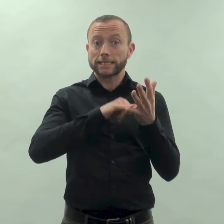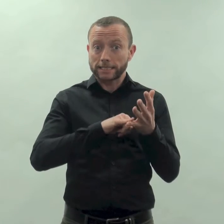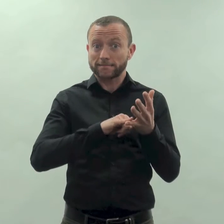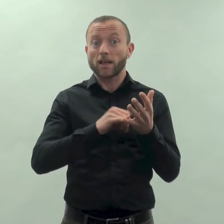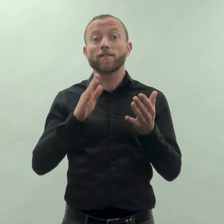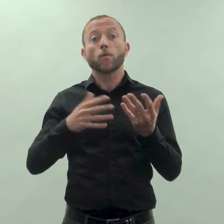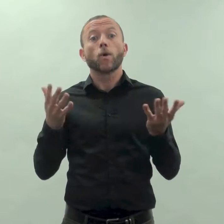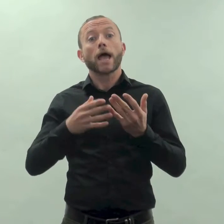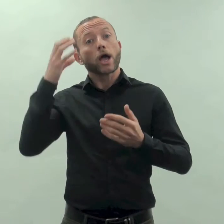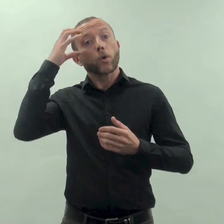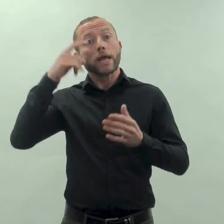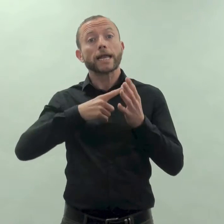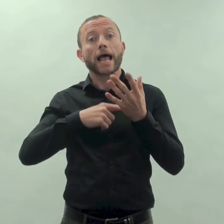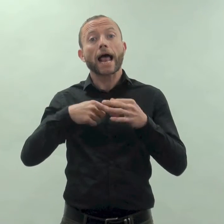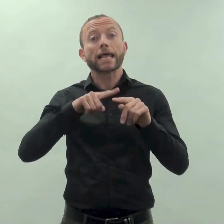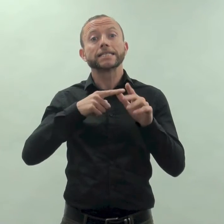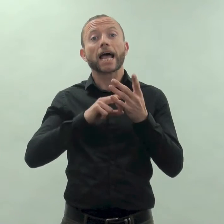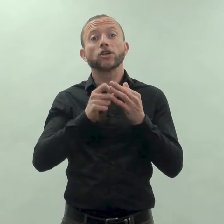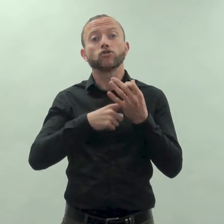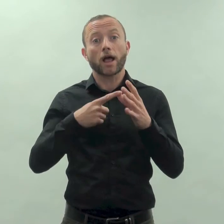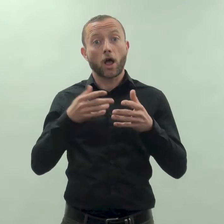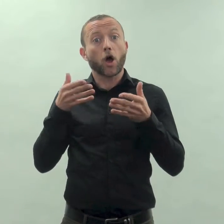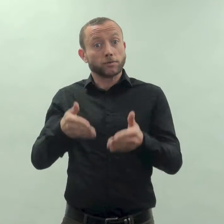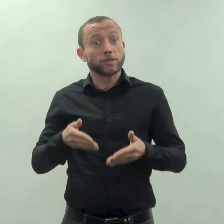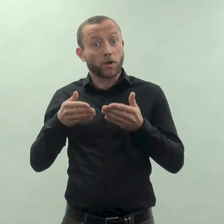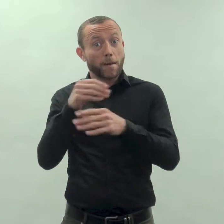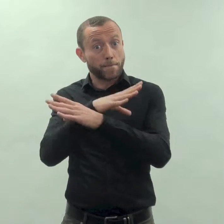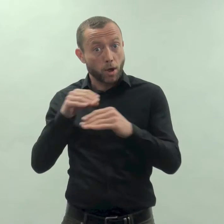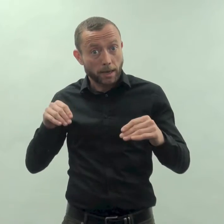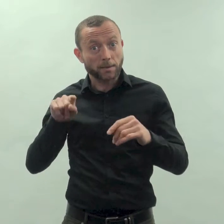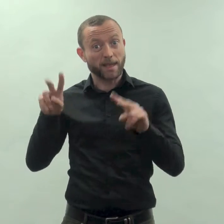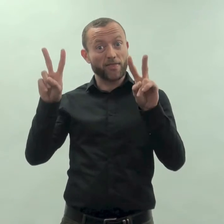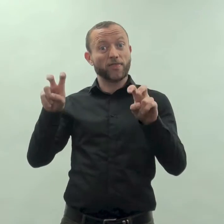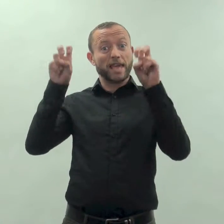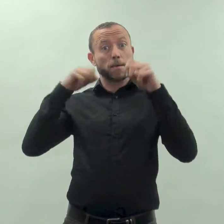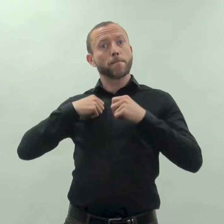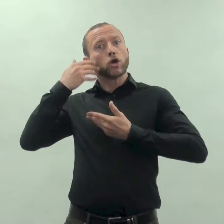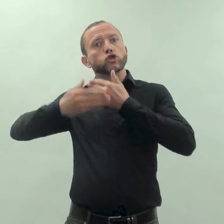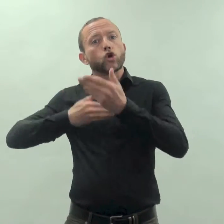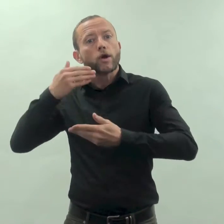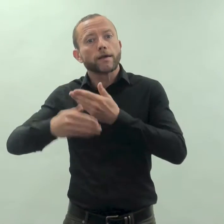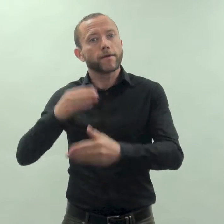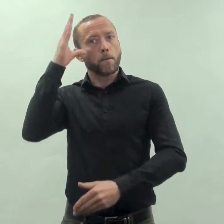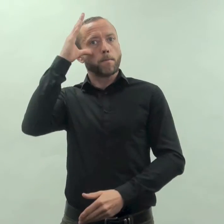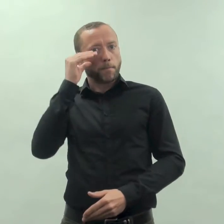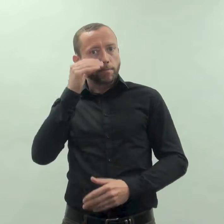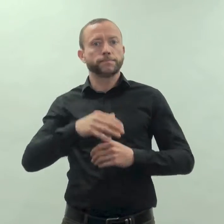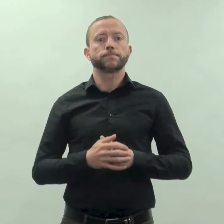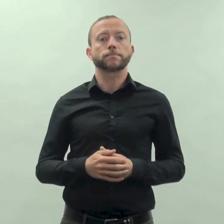Hopkins, Queen Alexandra College, Birmingham, with My Story of Having a Visual Impairment.